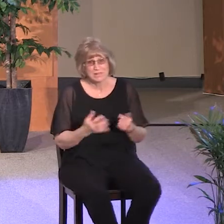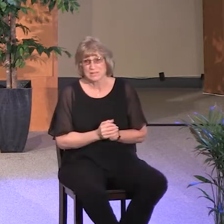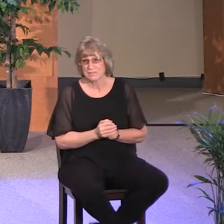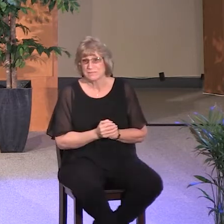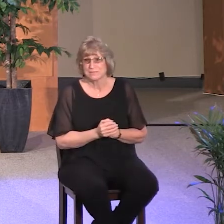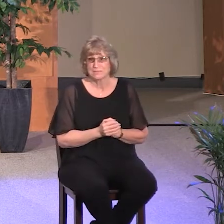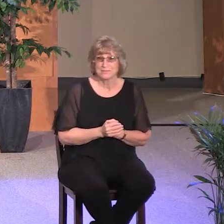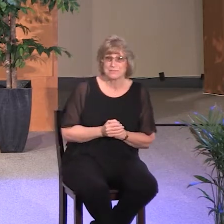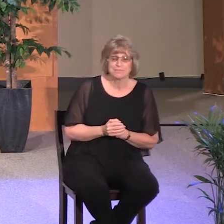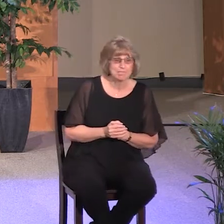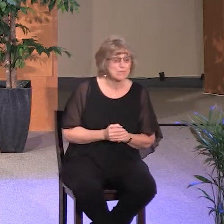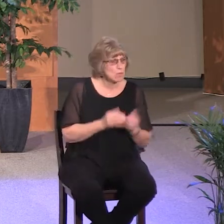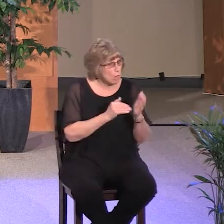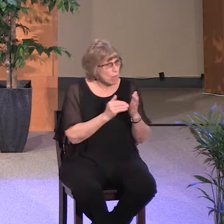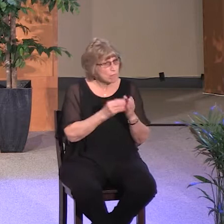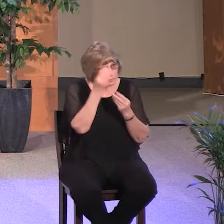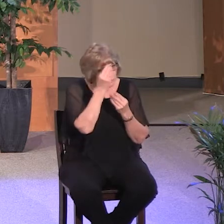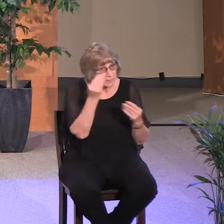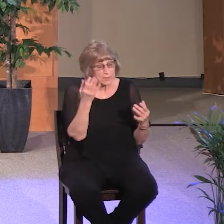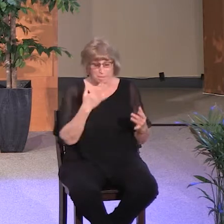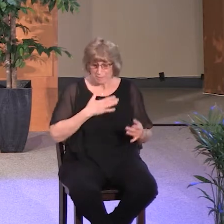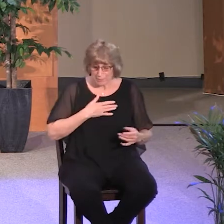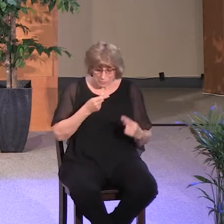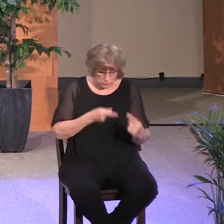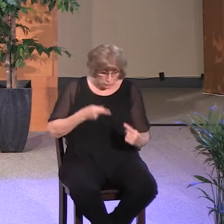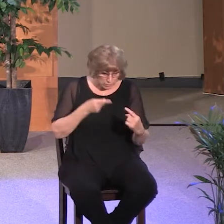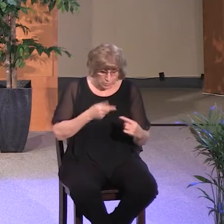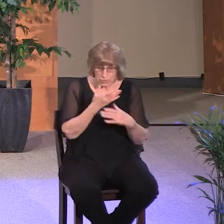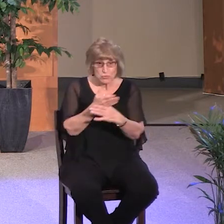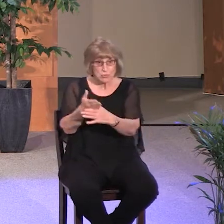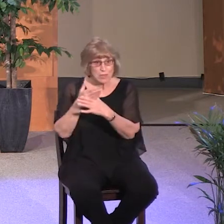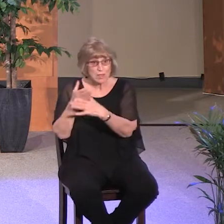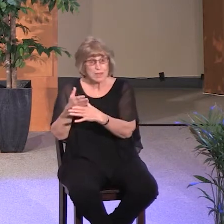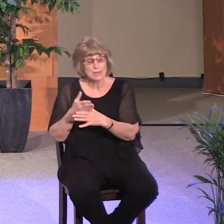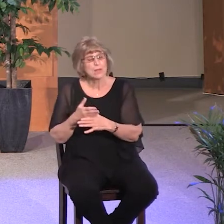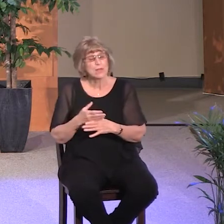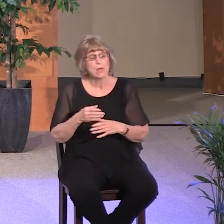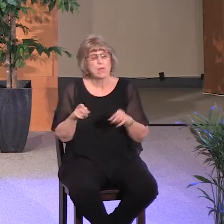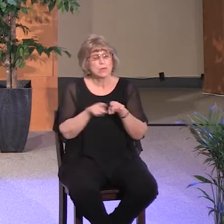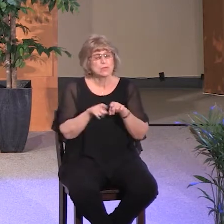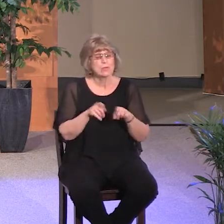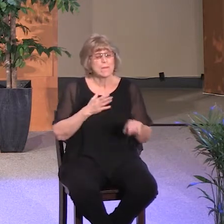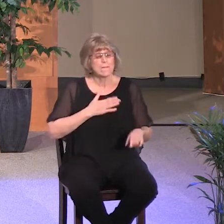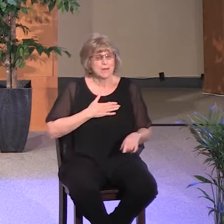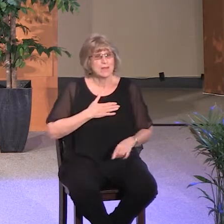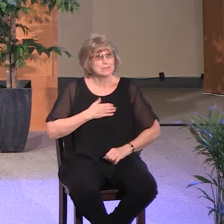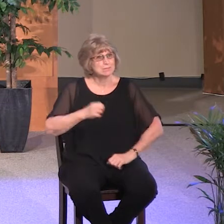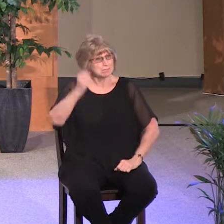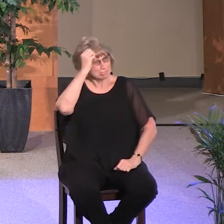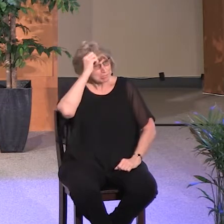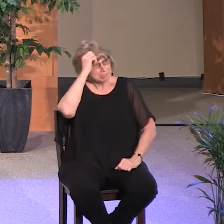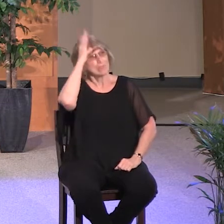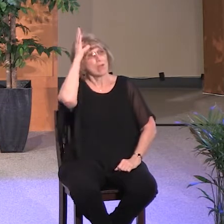And I frequently told you that I would share my struggles as well as my awakenings. So I'm going to take a moment and